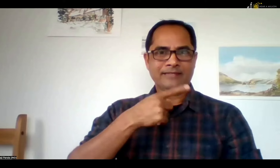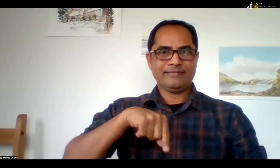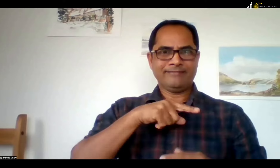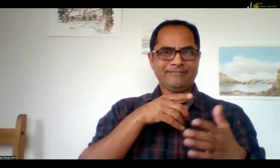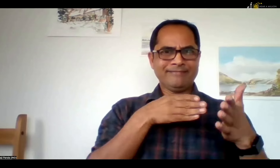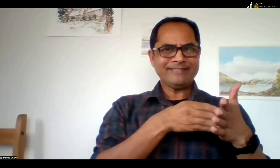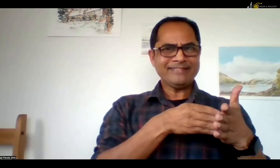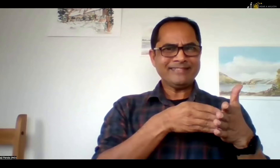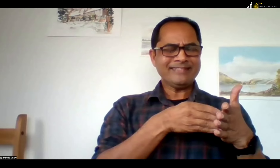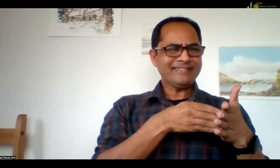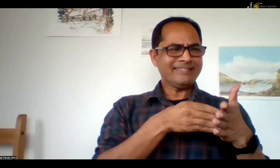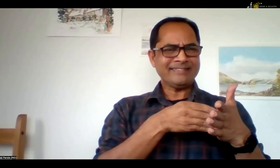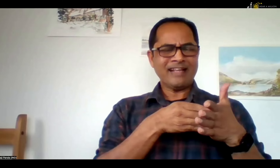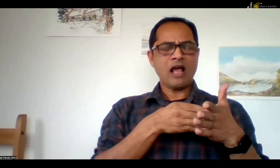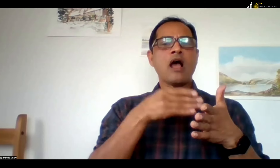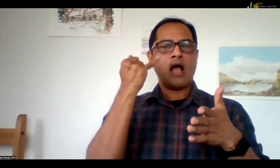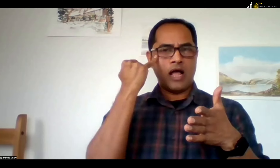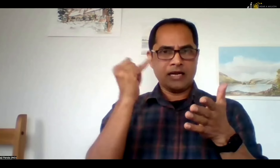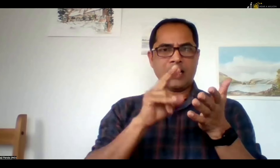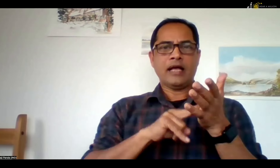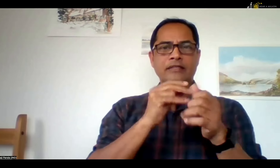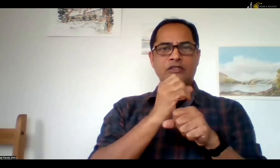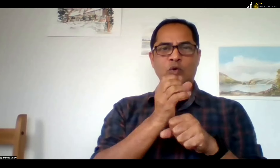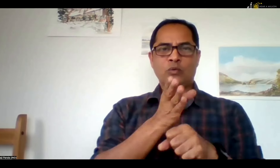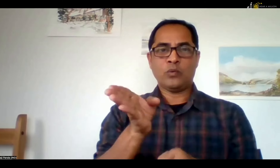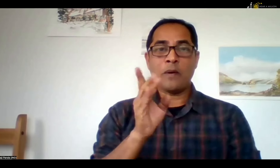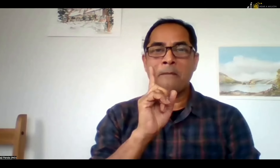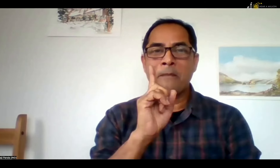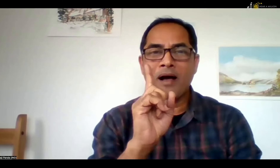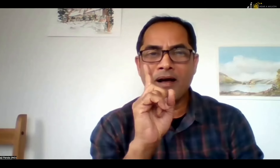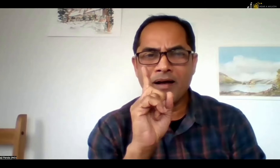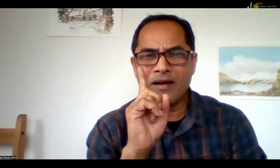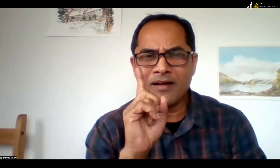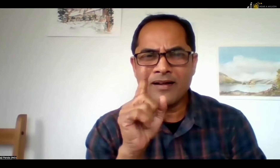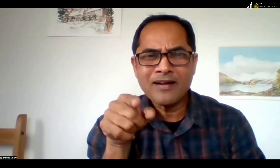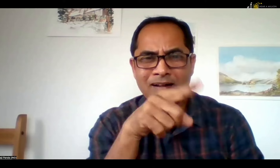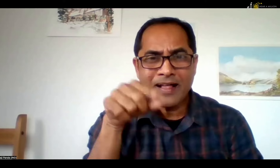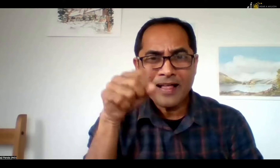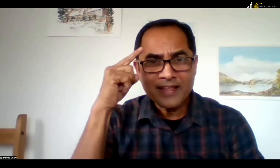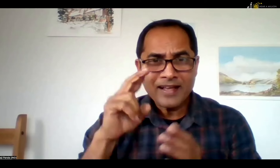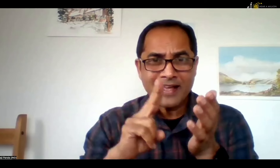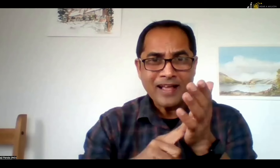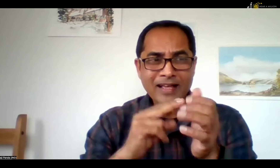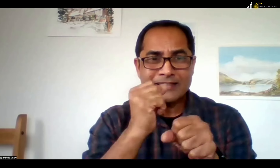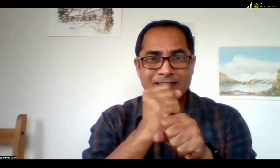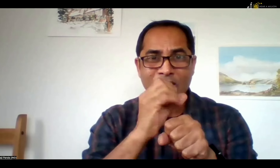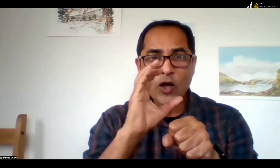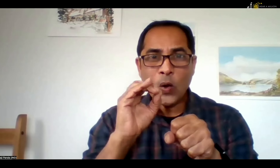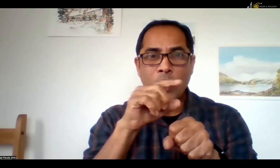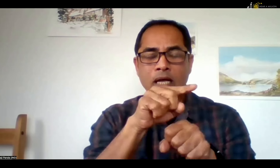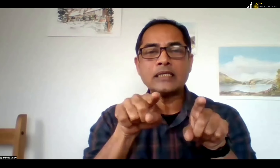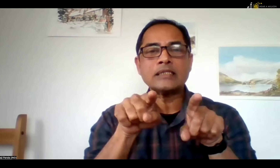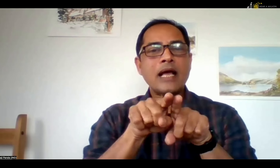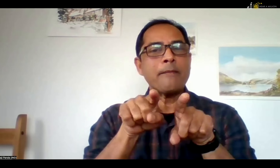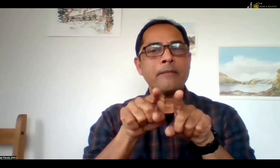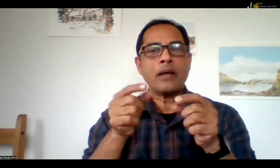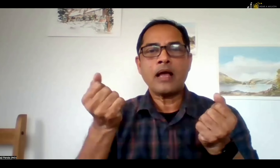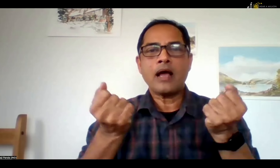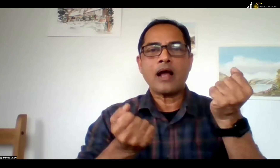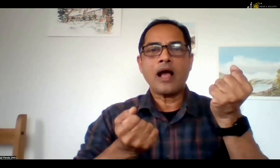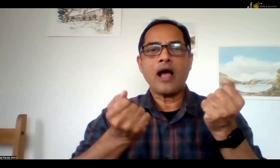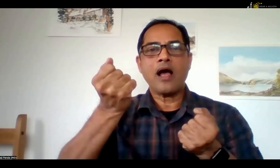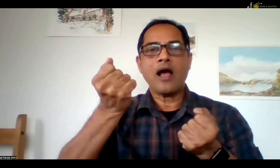ecosystem is strong and it is set, but for the deaf, it is not. And, that's a barrier. So to navigate that barrier, you